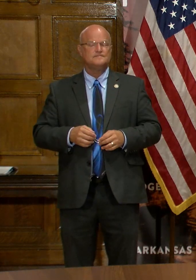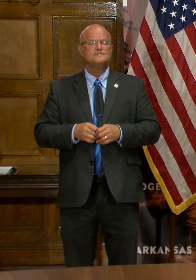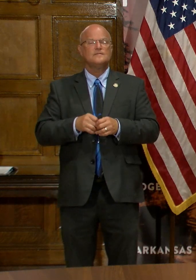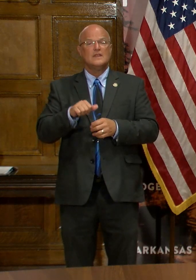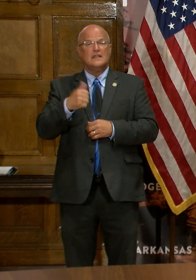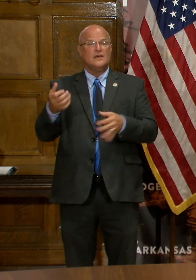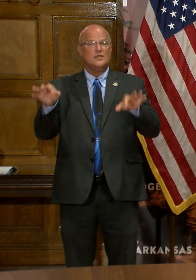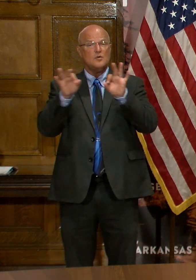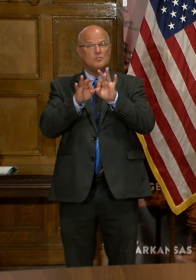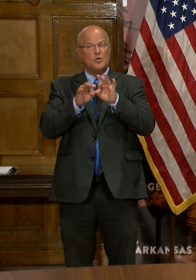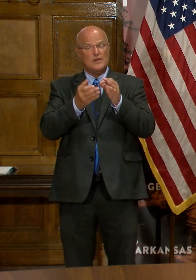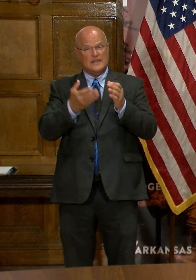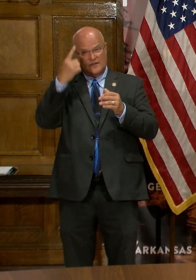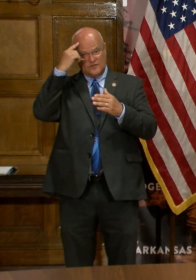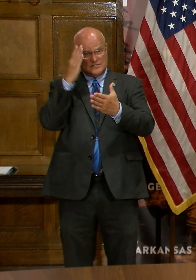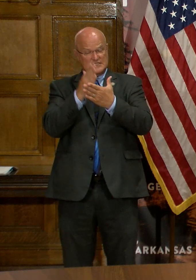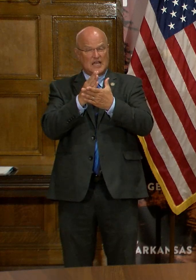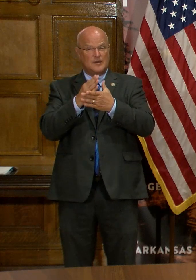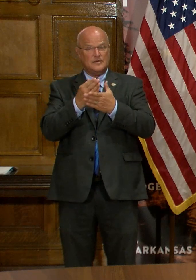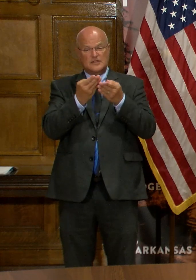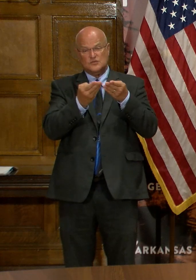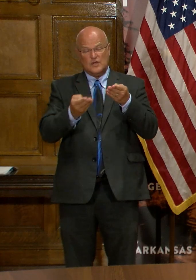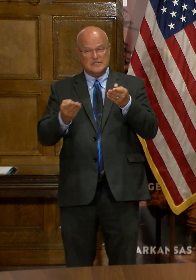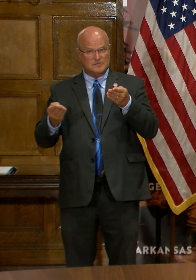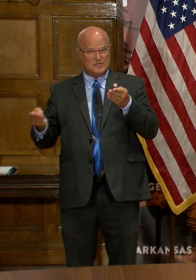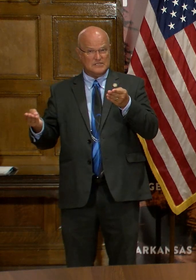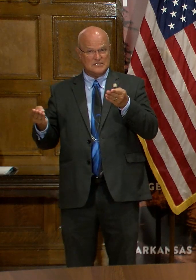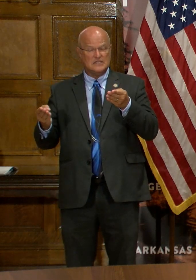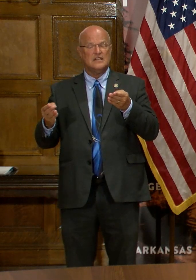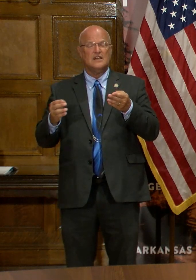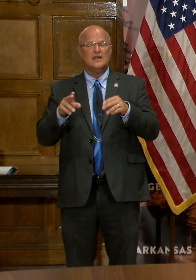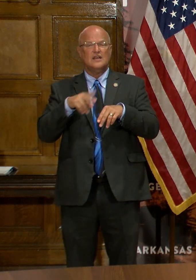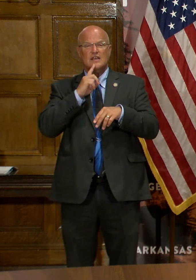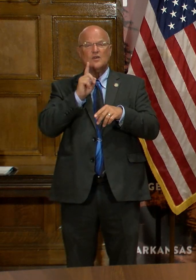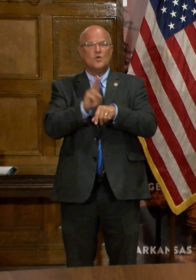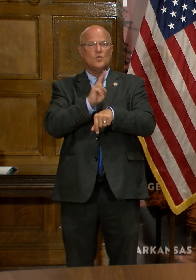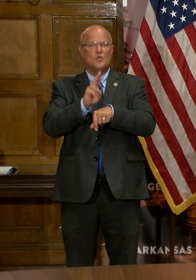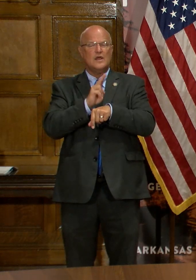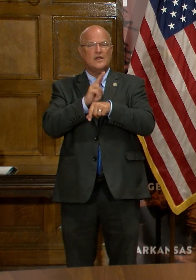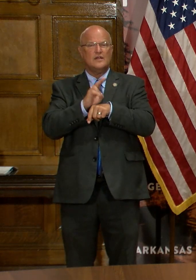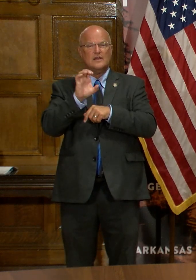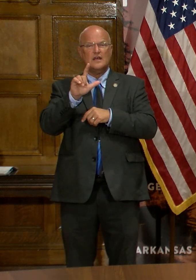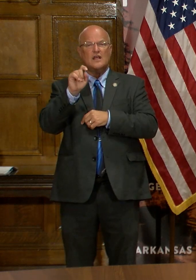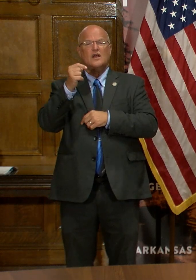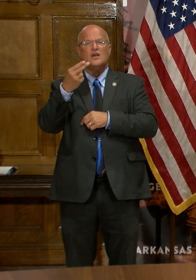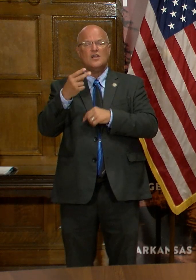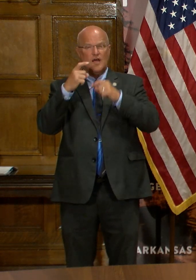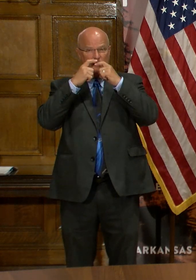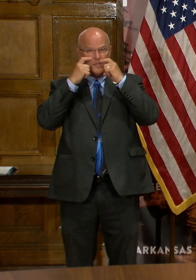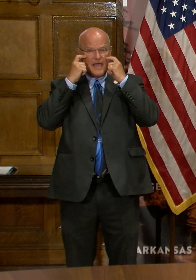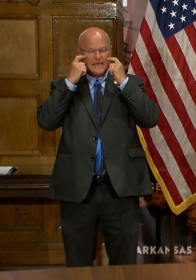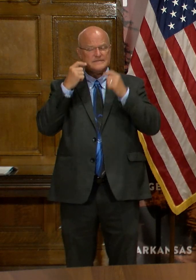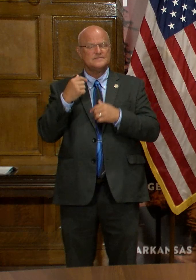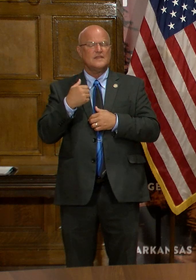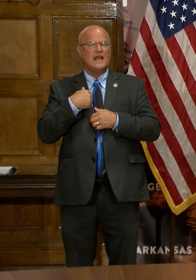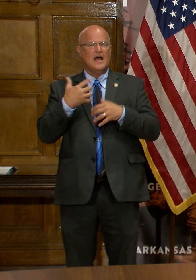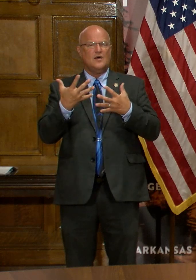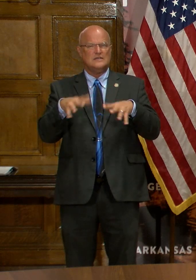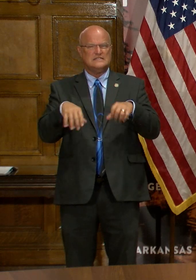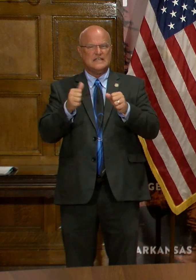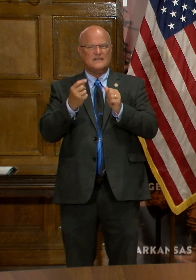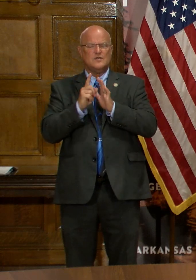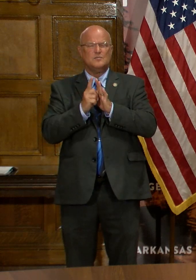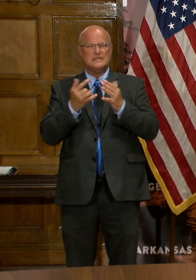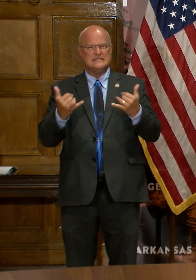Another important strategy for stopping the transmission, of course, is wearing cloth face coverings. So I wanted to take a few